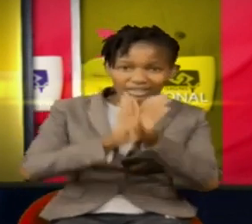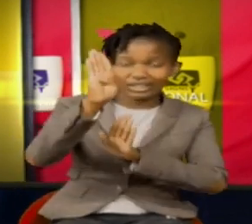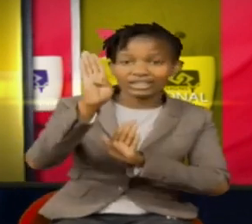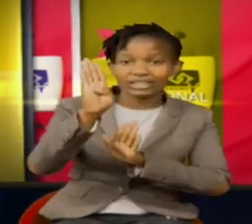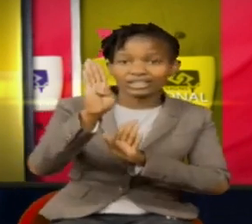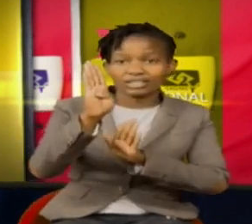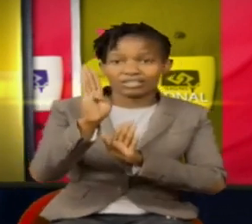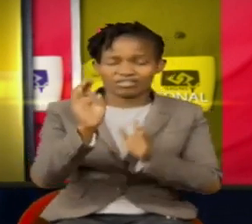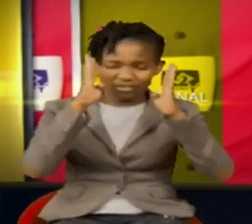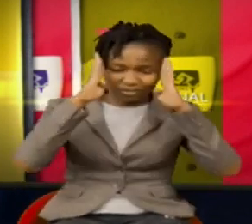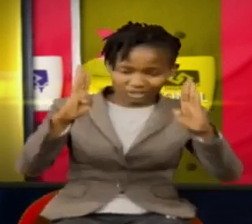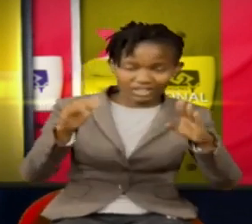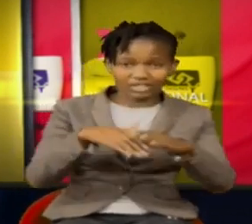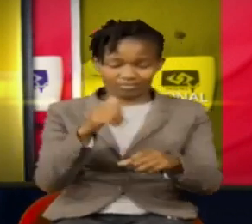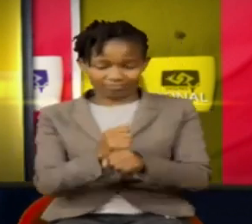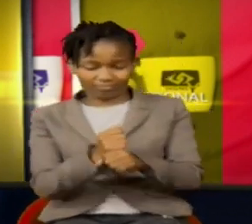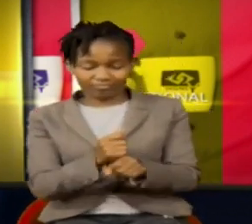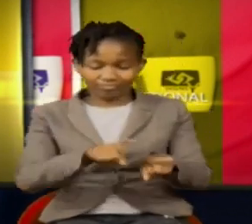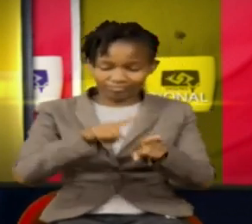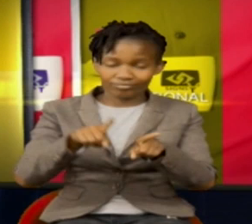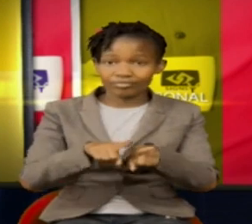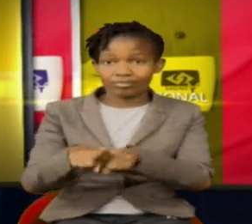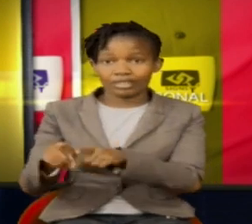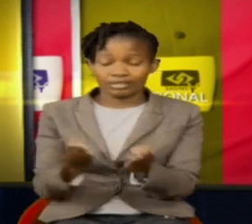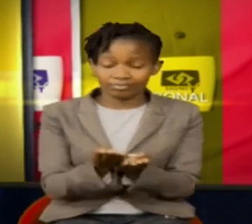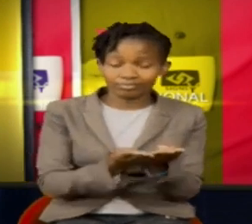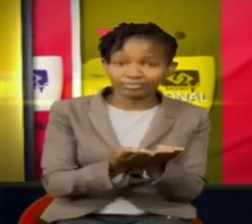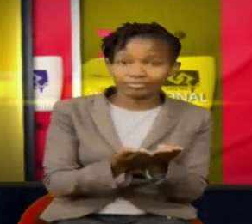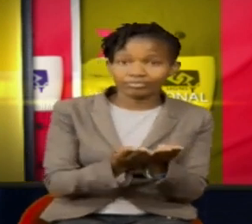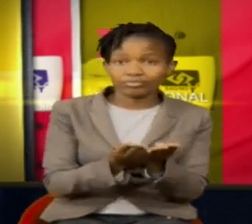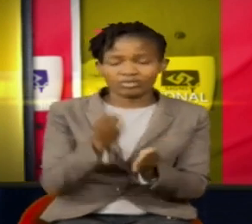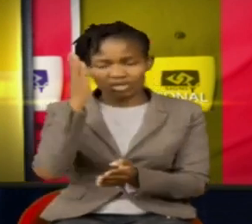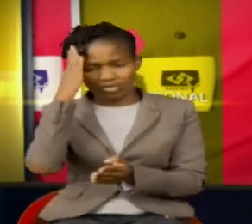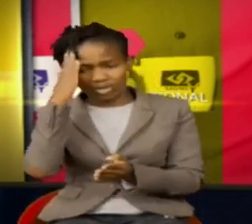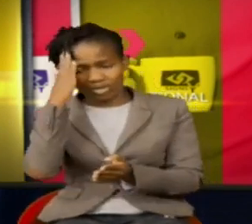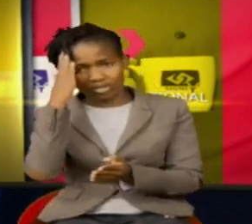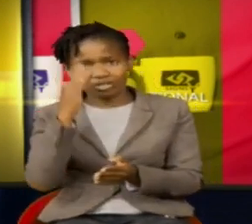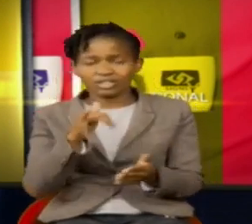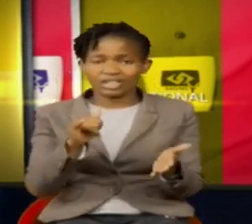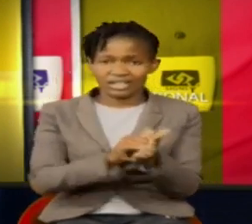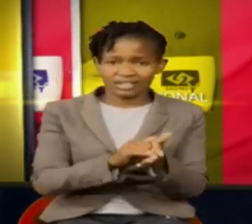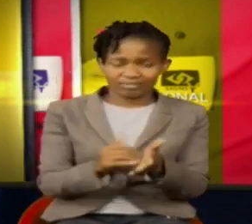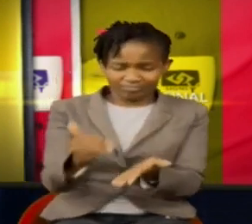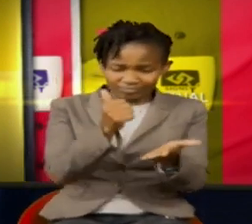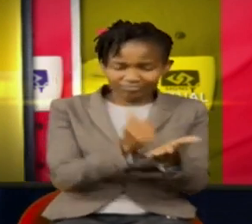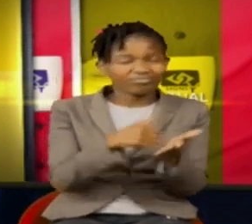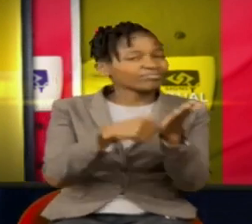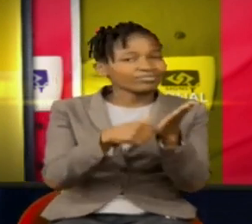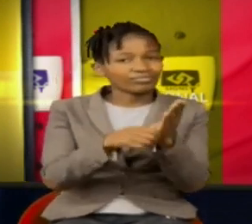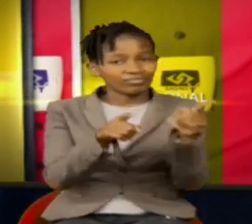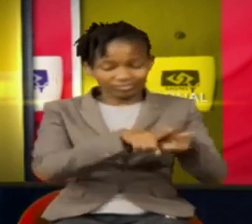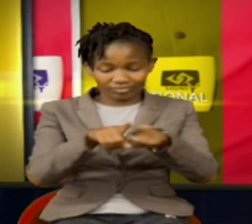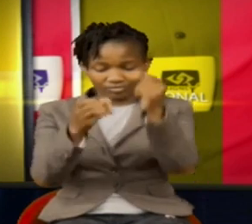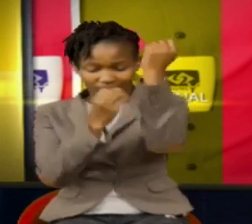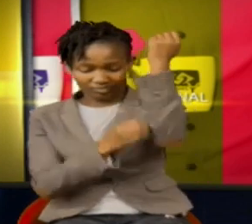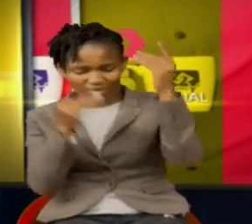specific focus on career, business, entrepreneurship. Yeah. Because we all know that unemployment is a problem, poverty is a problem. It is. And then we